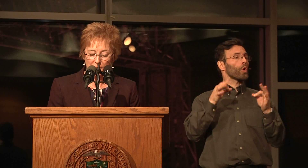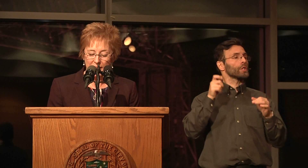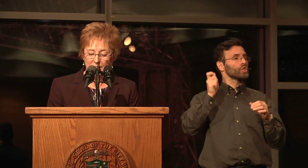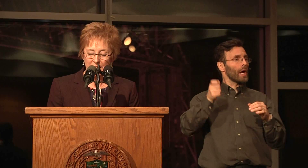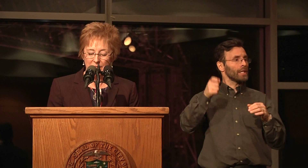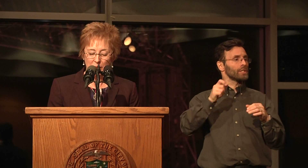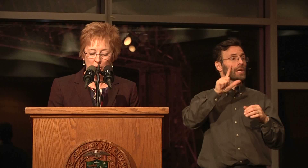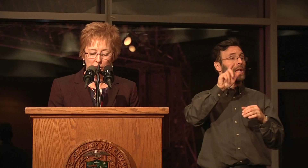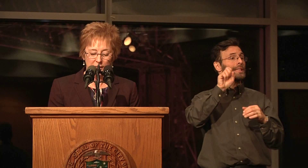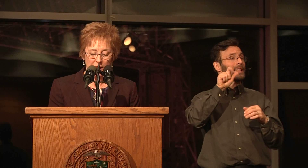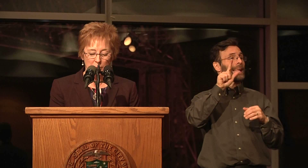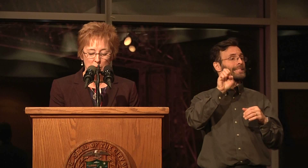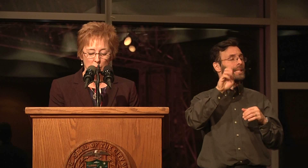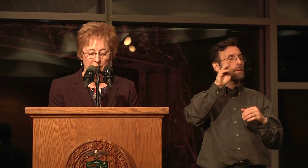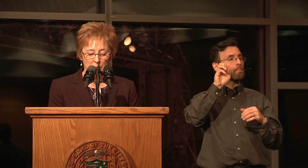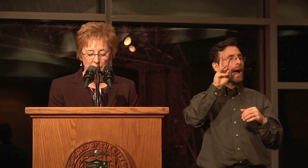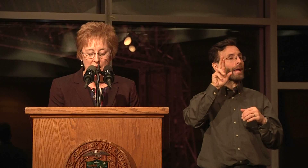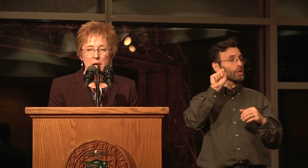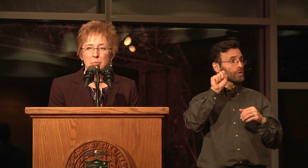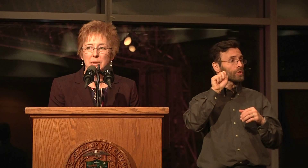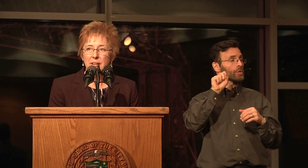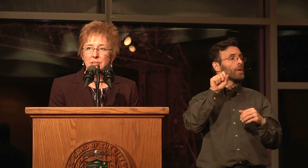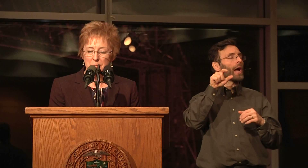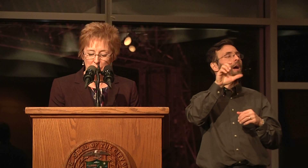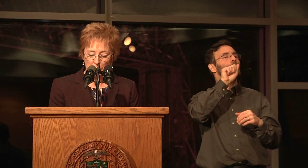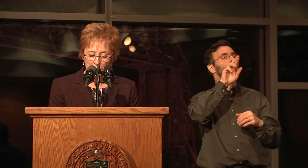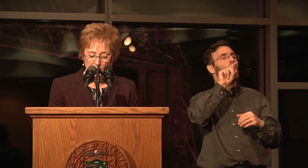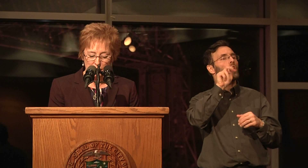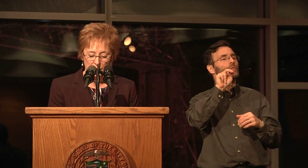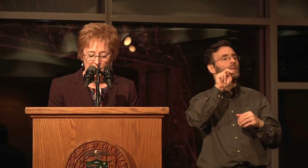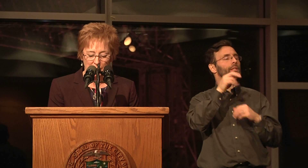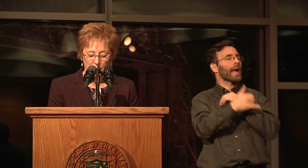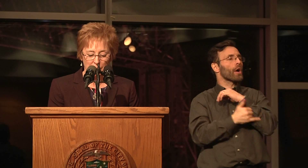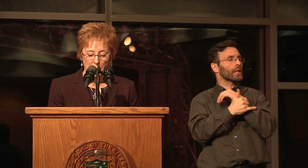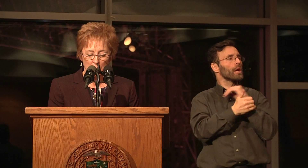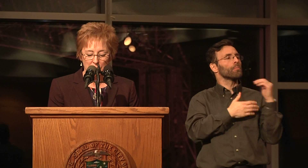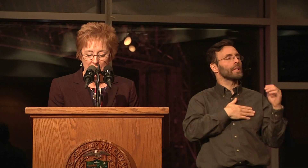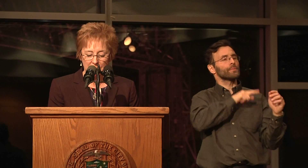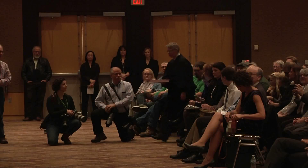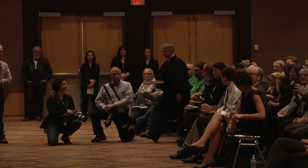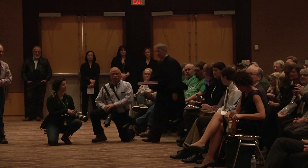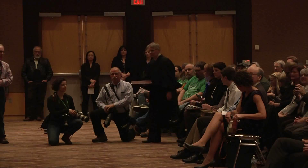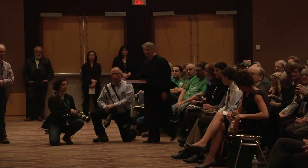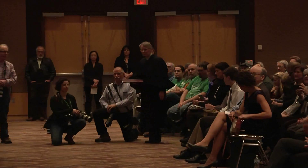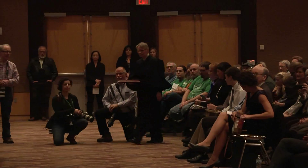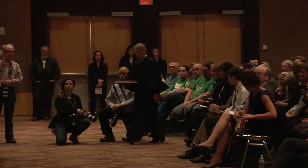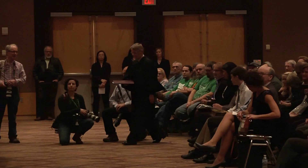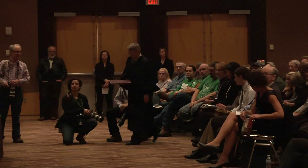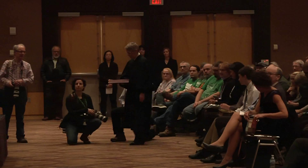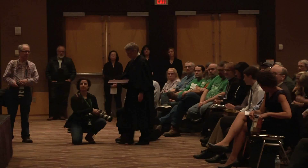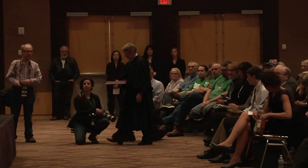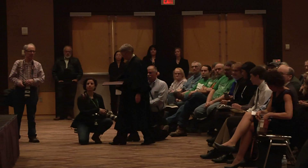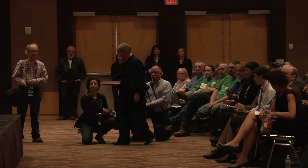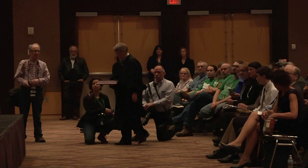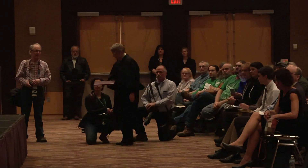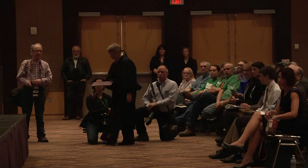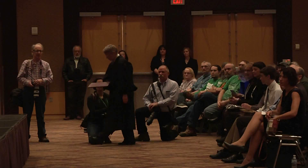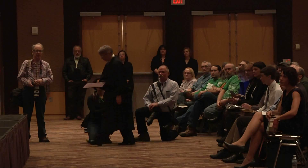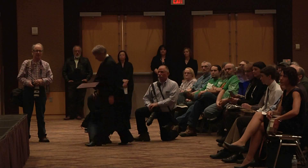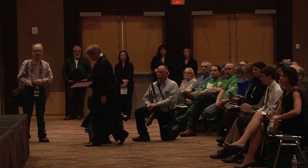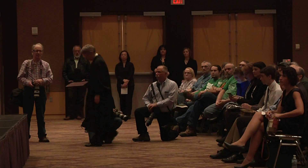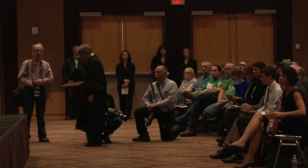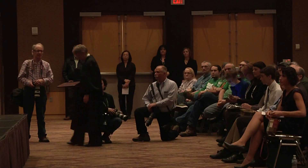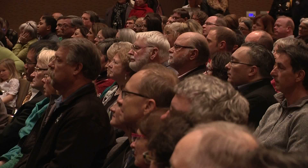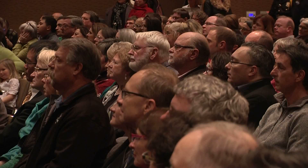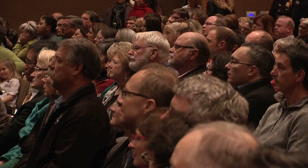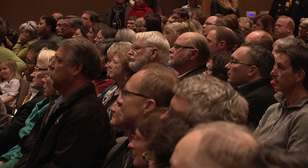who presides at the Carleton County Courthouse, please step forward to administer the oath of office to returning 2nd District Councilor